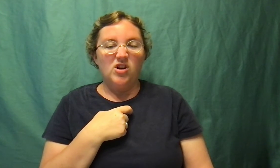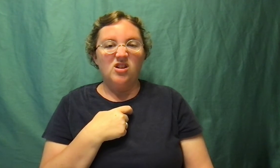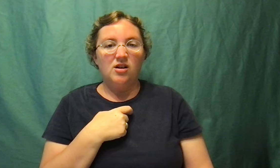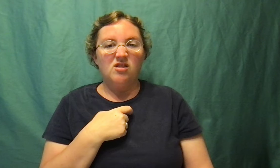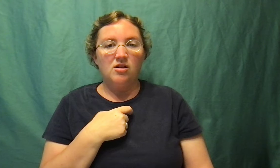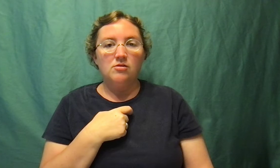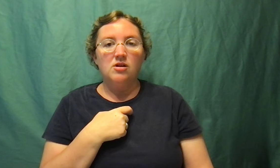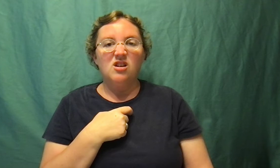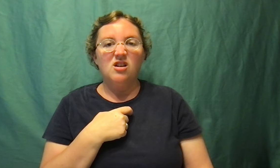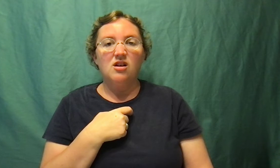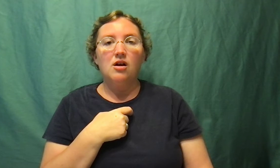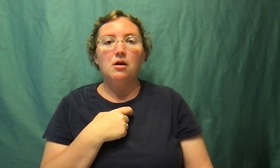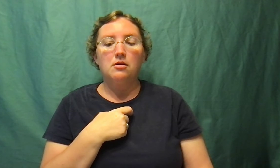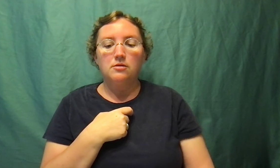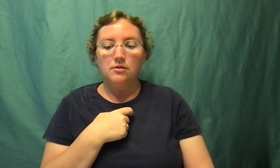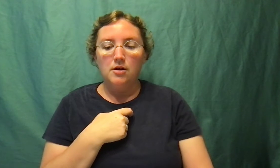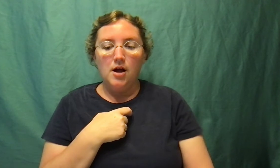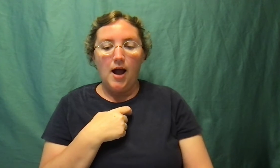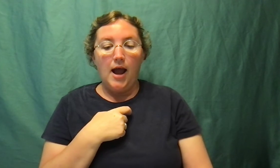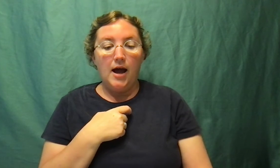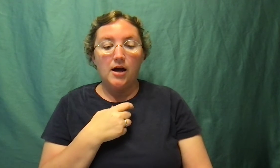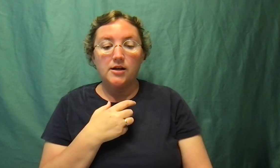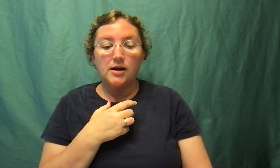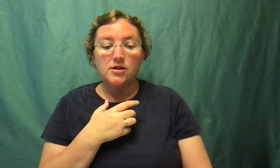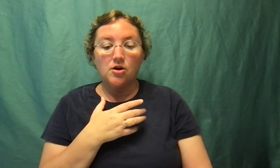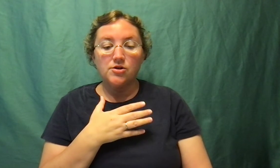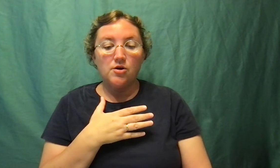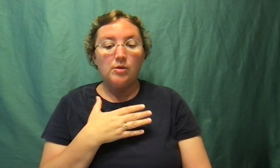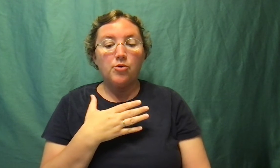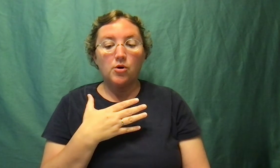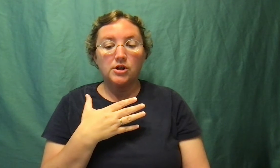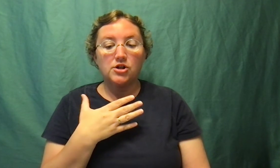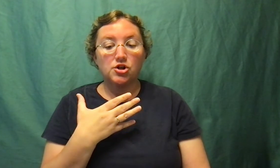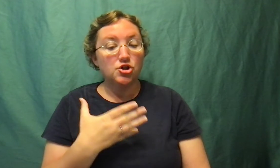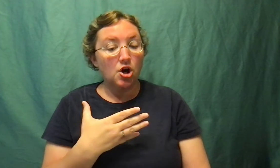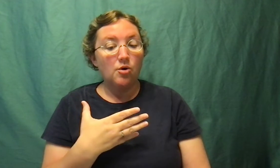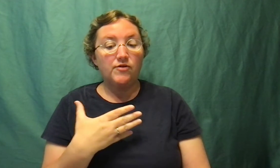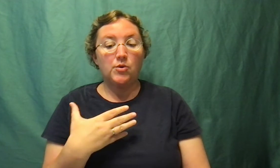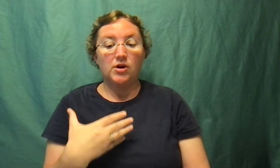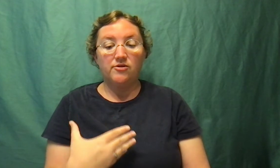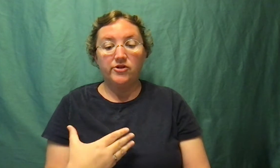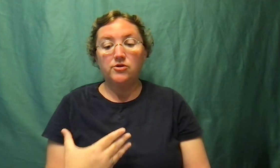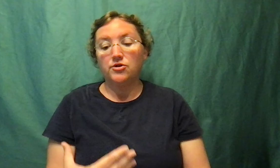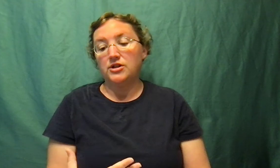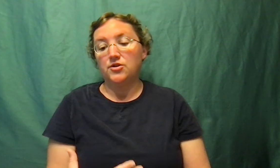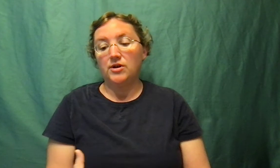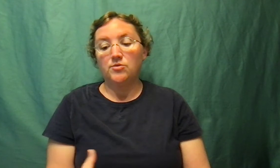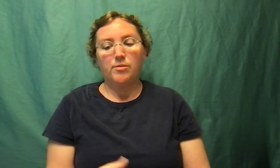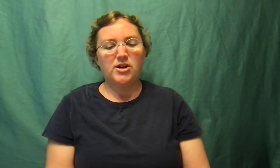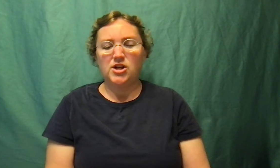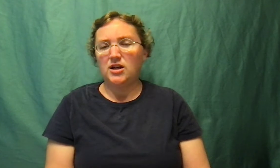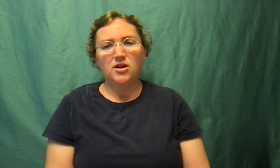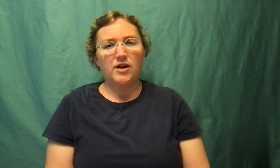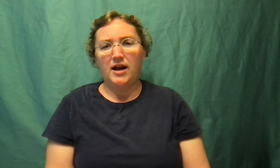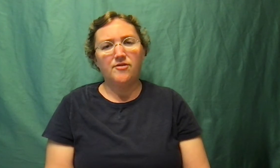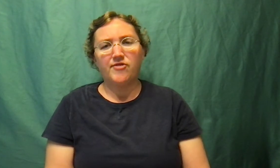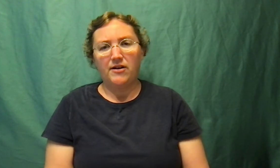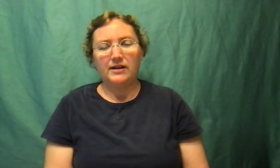wrinkling your nose, and it's also important to show if you are confused or disagree as well by shaking your head, frowning,